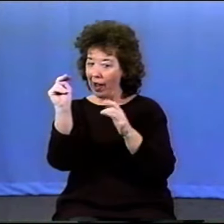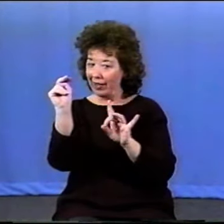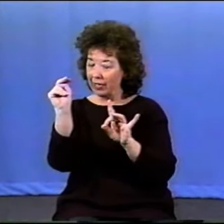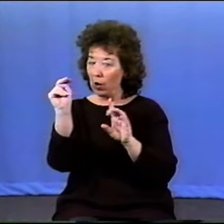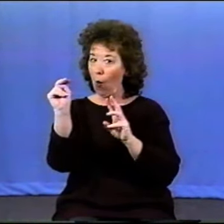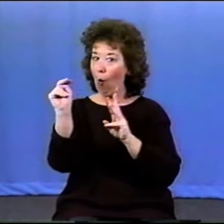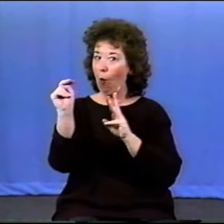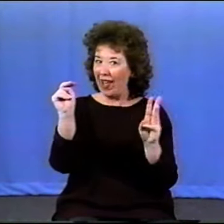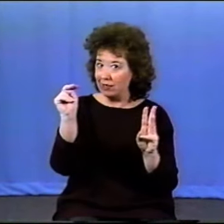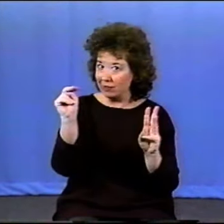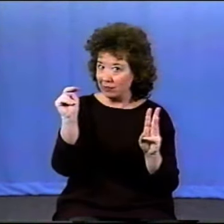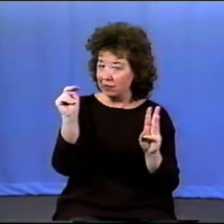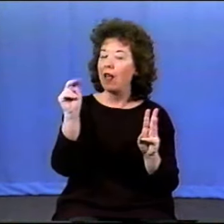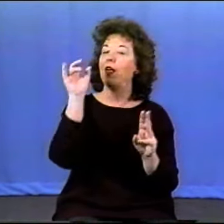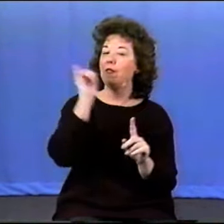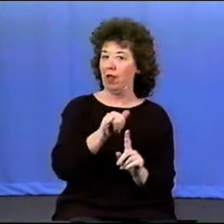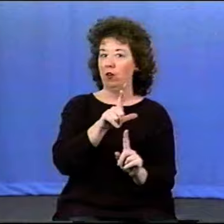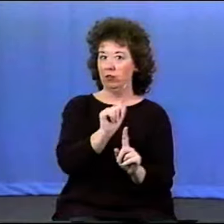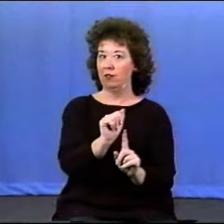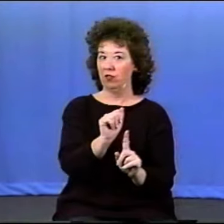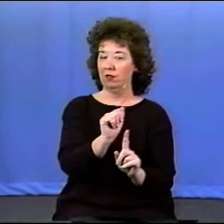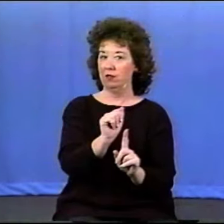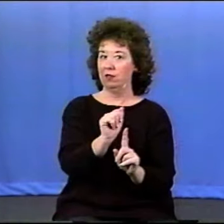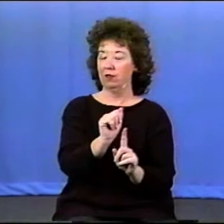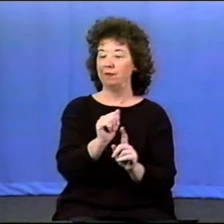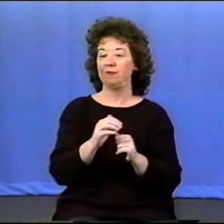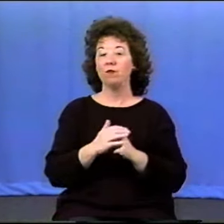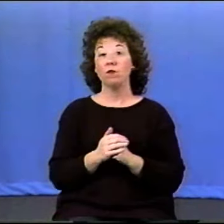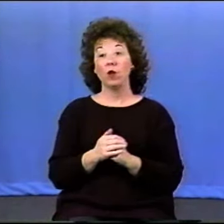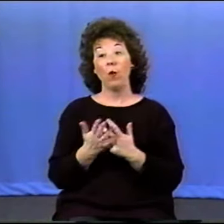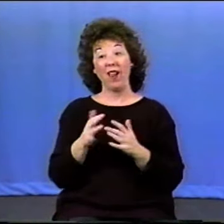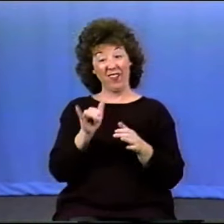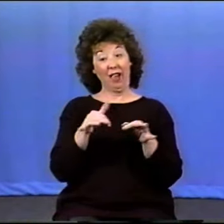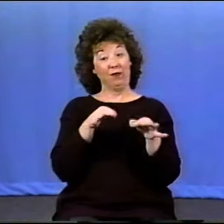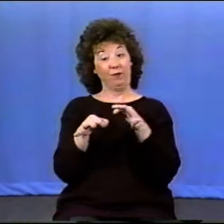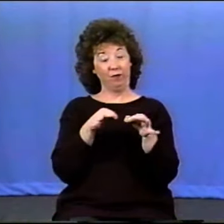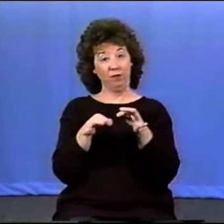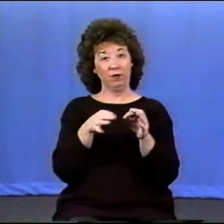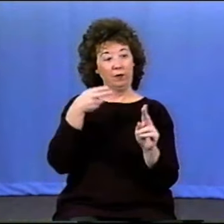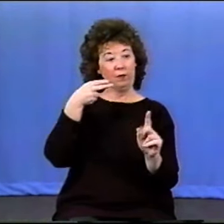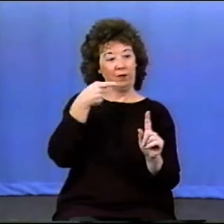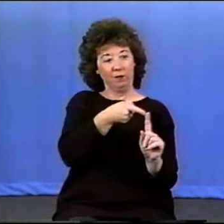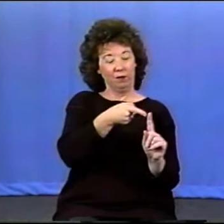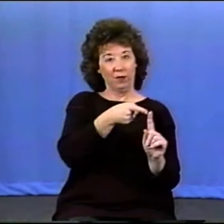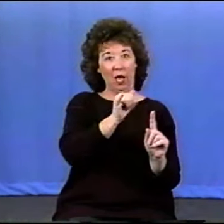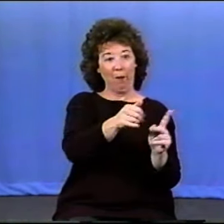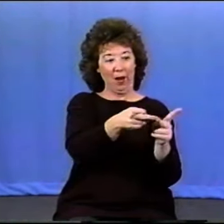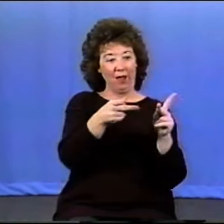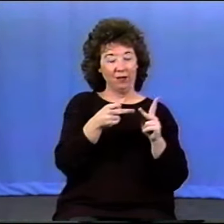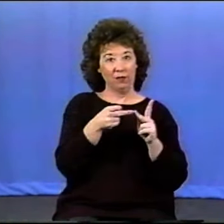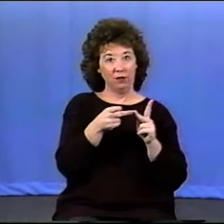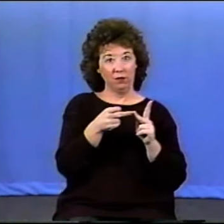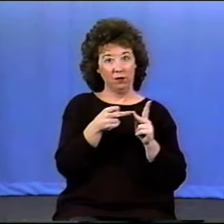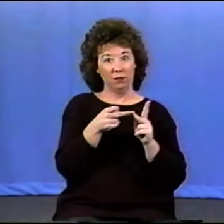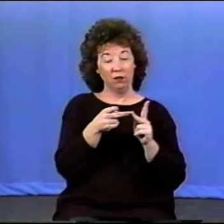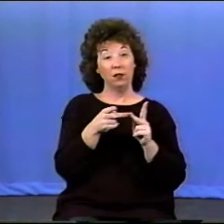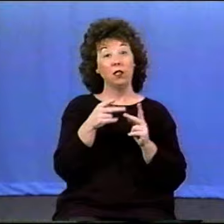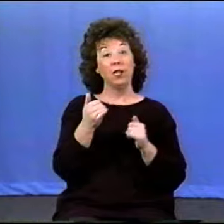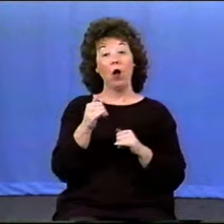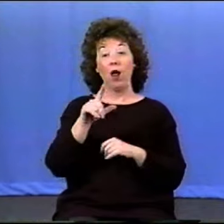west. Now, that defines a single place, but obviously a degree of latitude or longitude